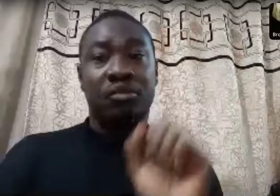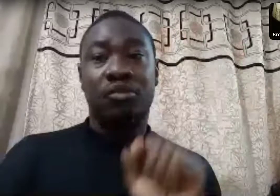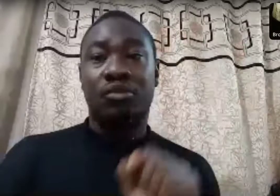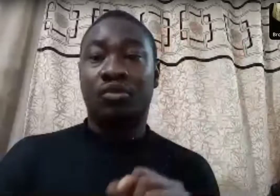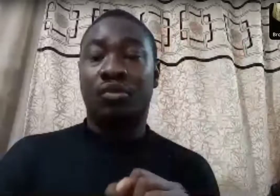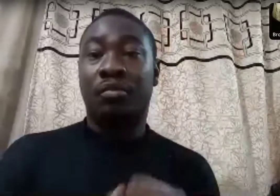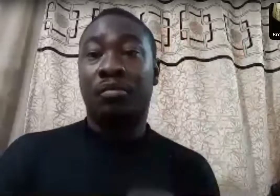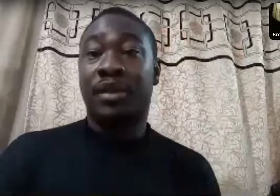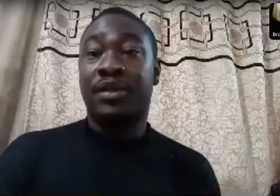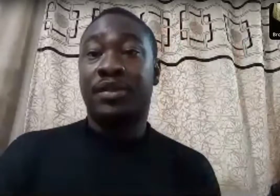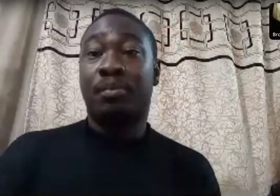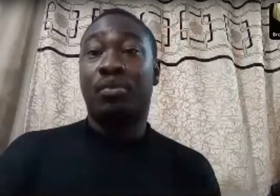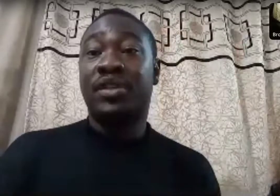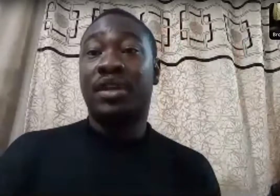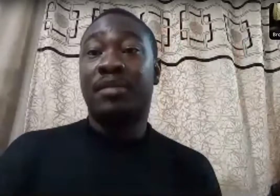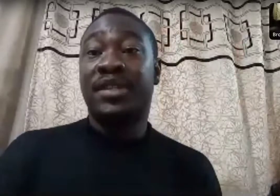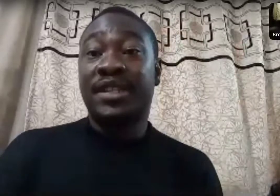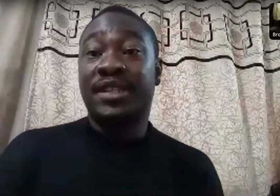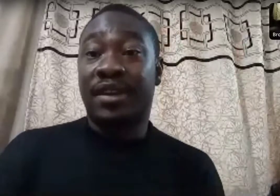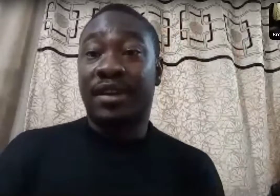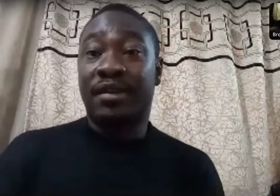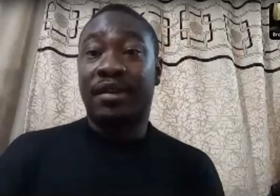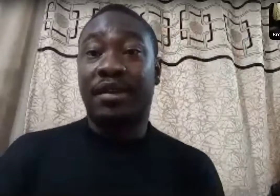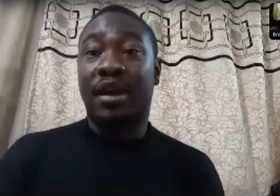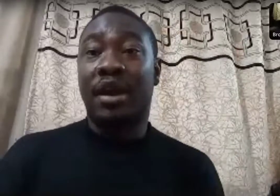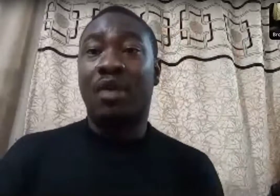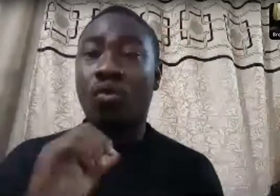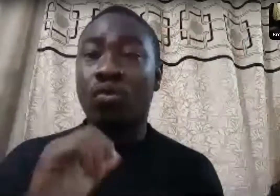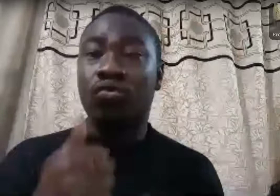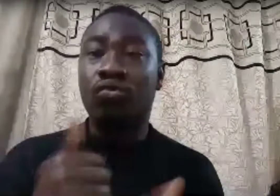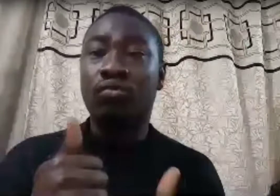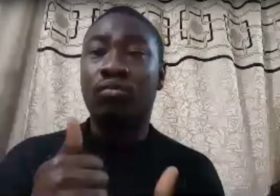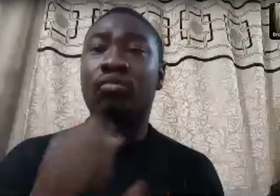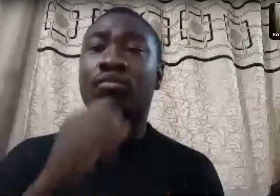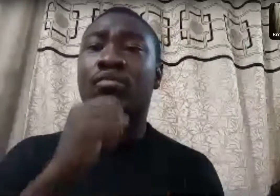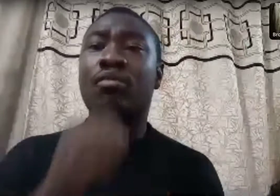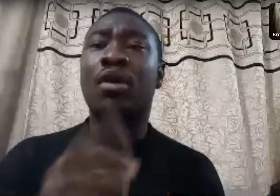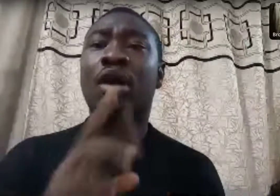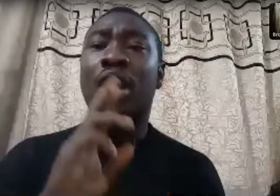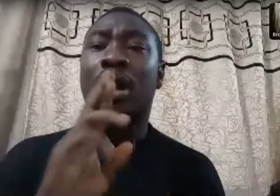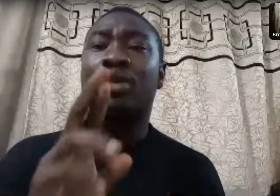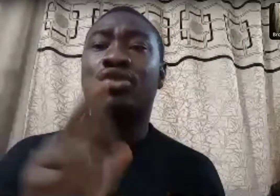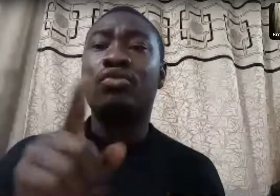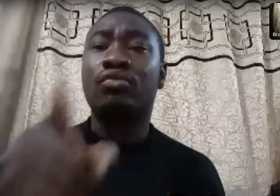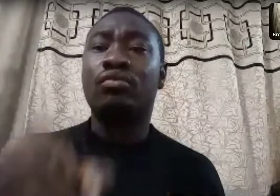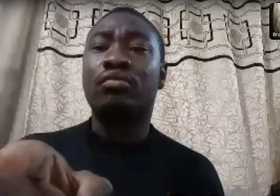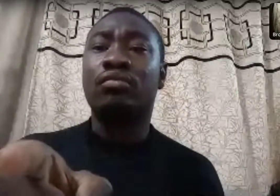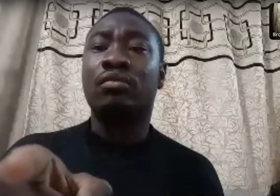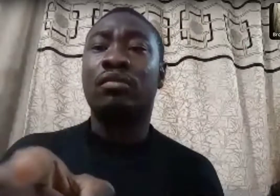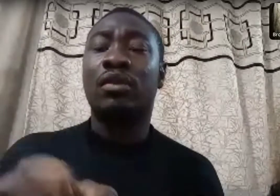33, how old are you? I'll go this way.